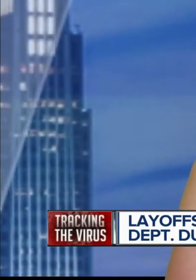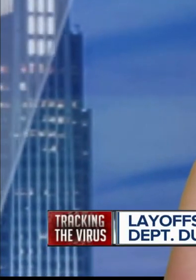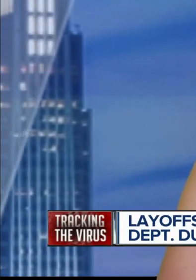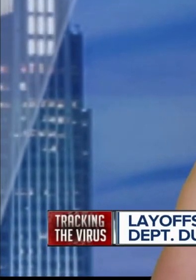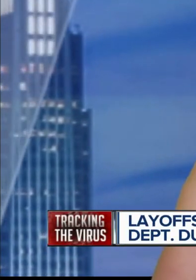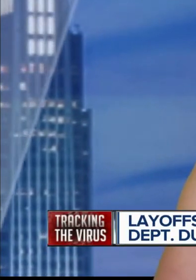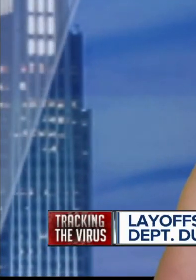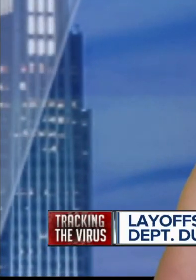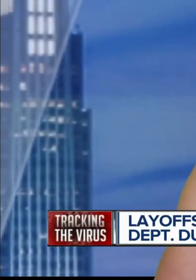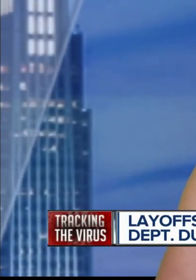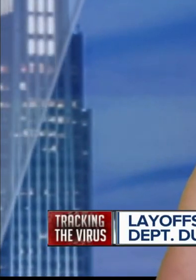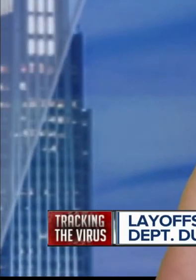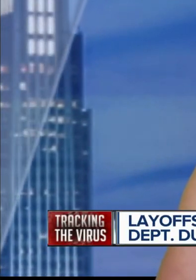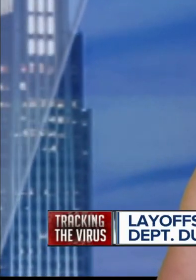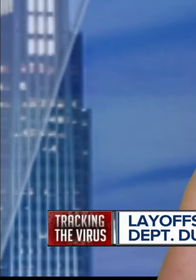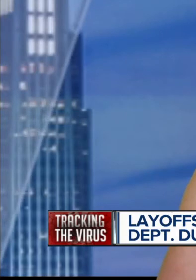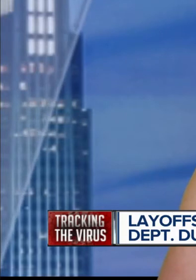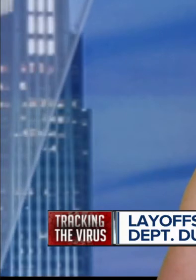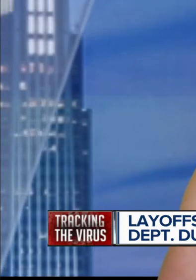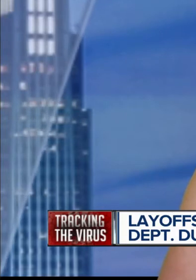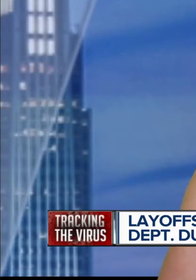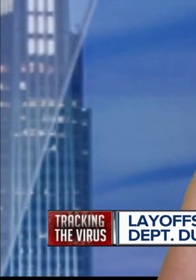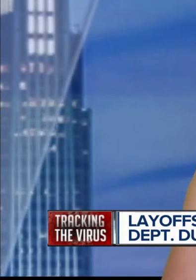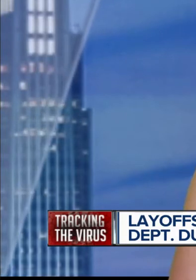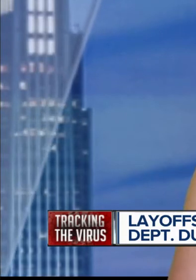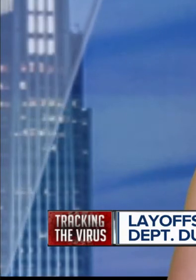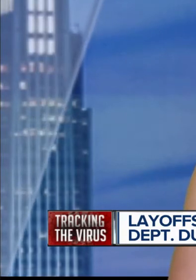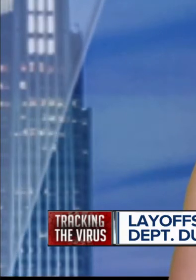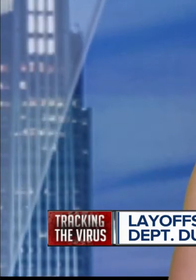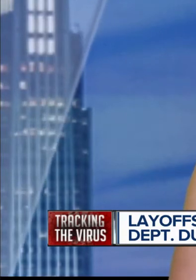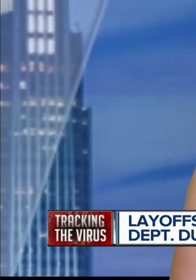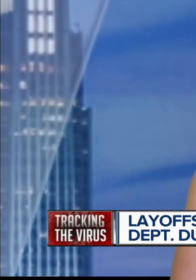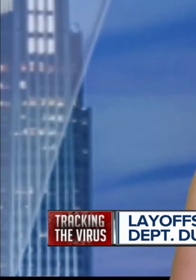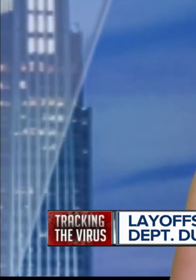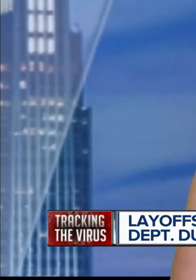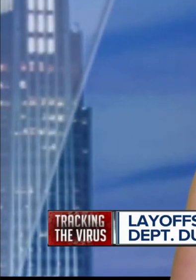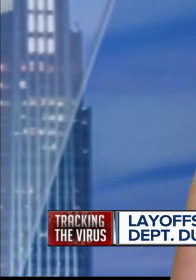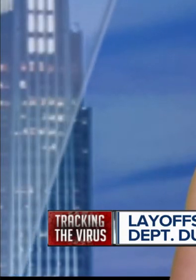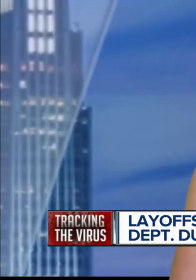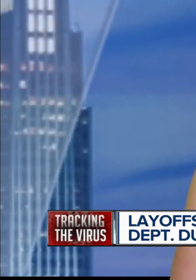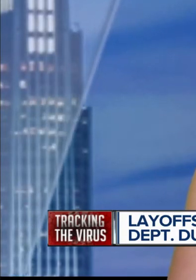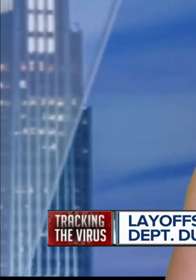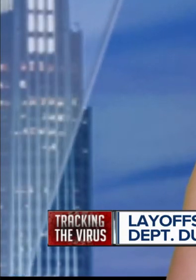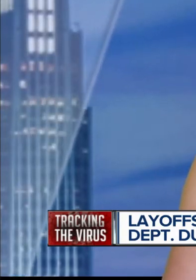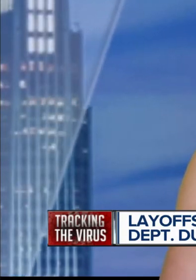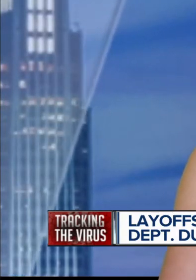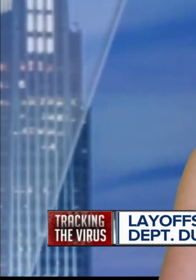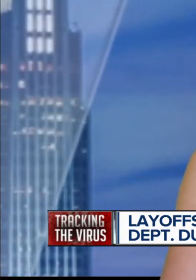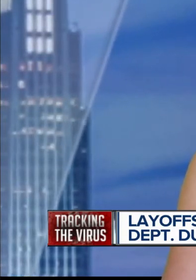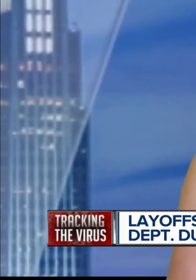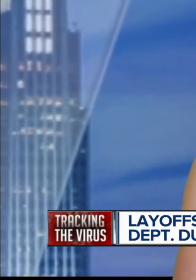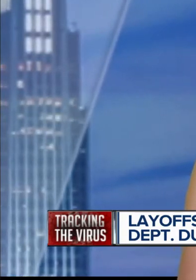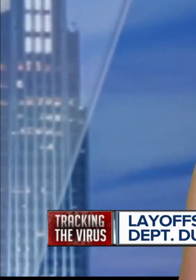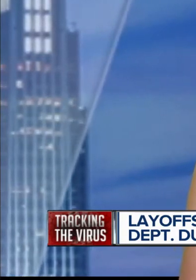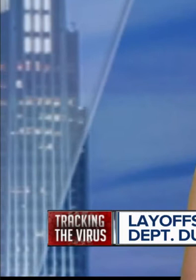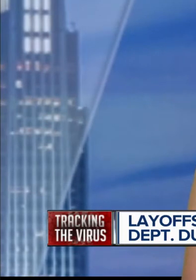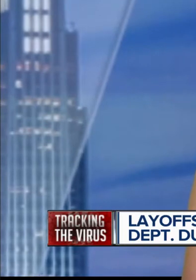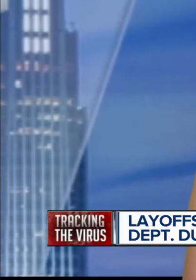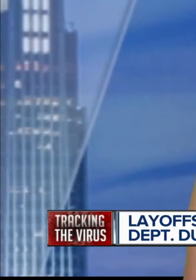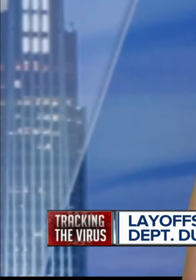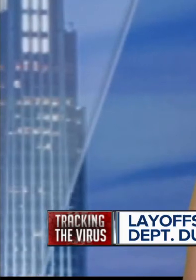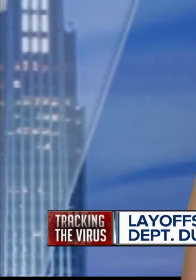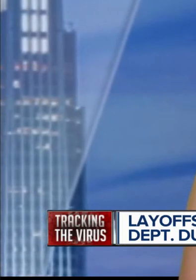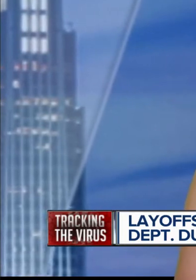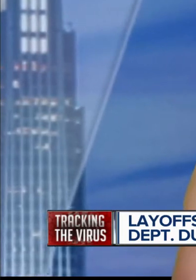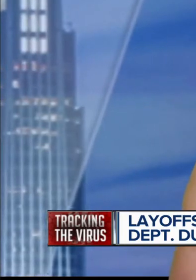to the coronavirus pandemic. Good evening, I'm Jennifer Griswold. A bill in Congress gave states and local governments